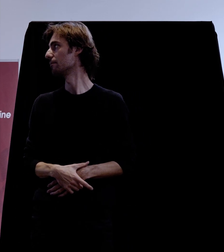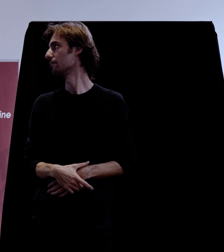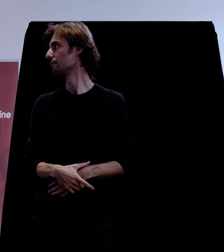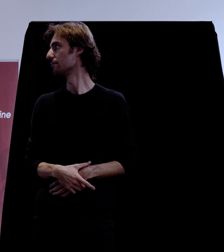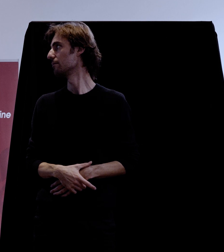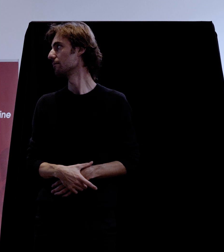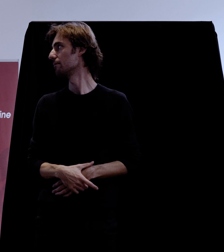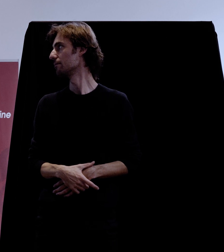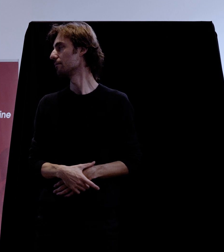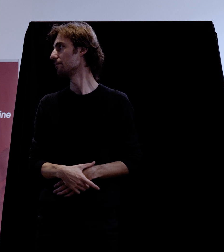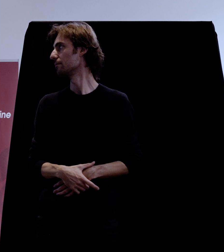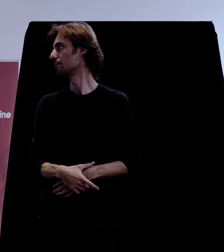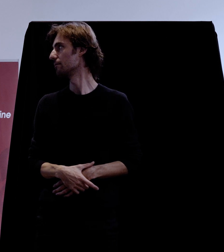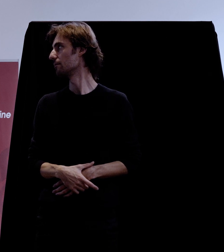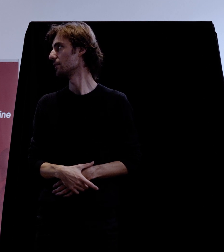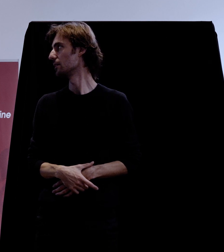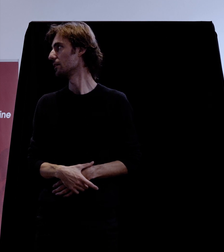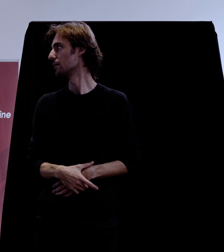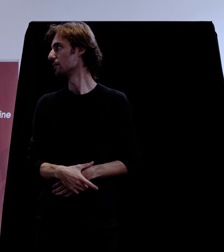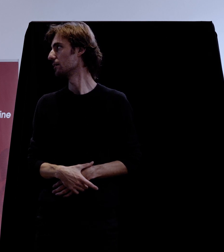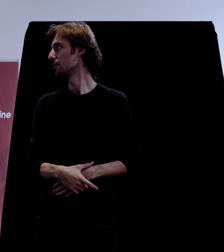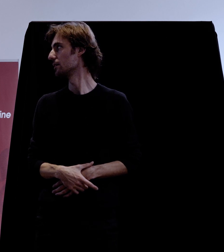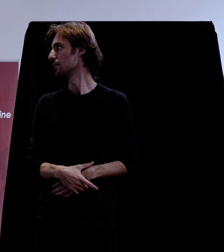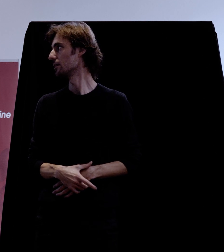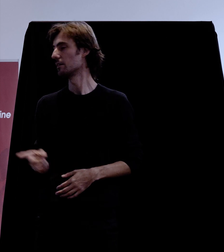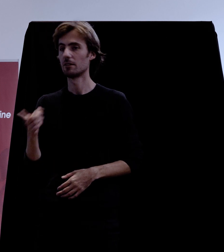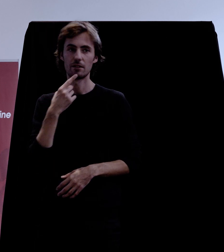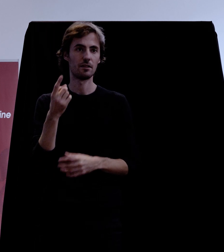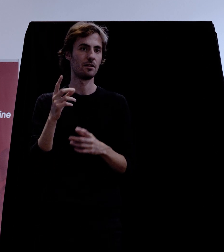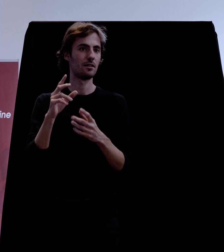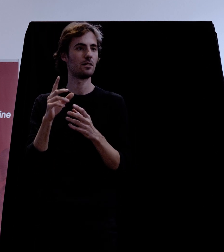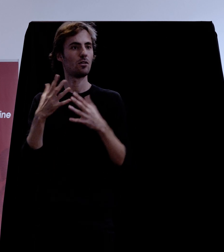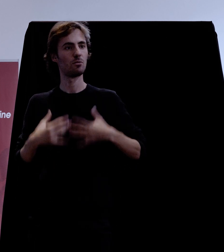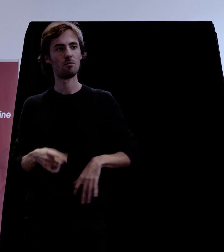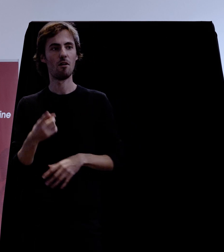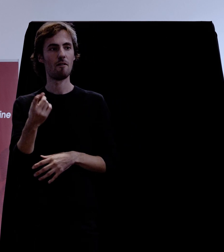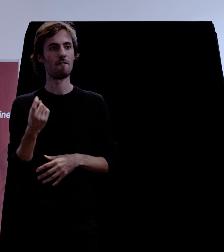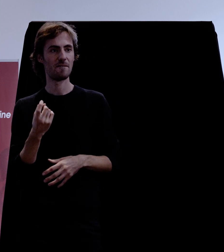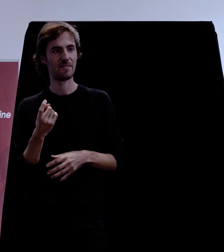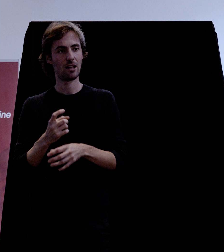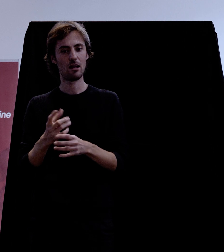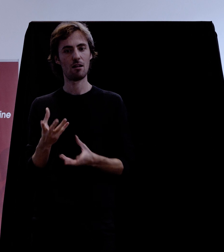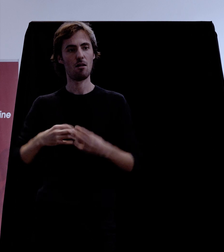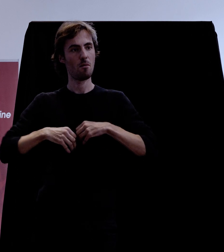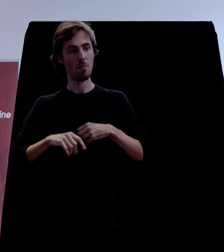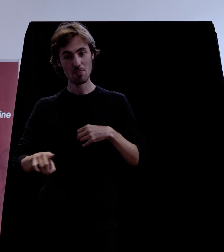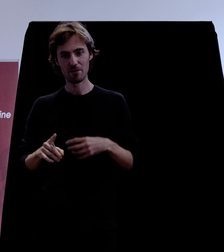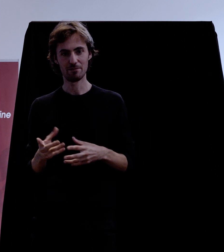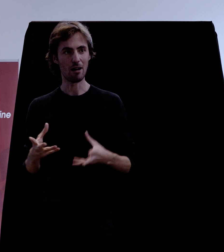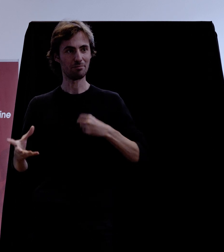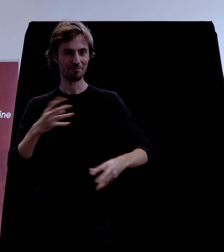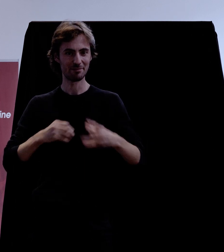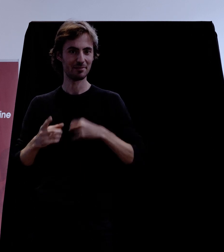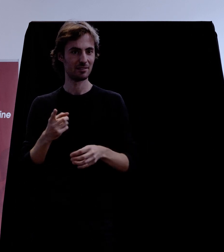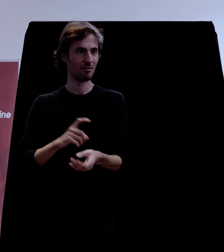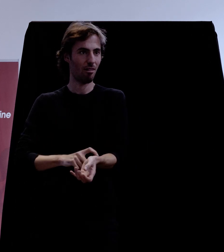not learned. You can think of the line hanging upside down as a behavior which is not learned and is